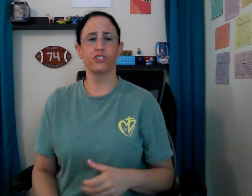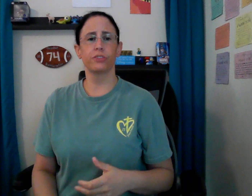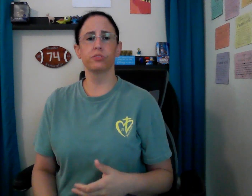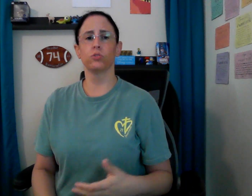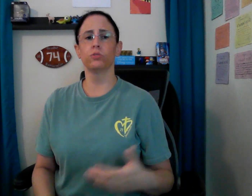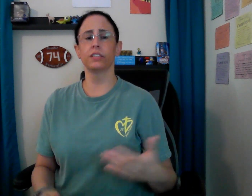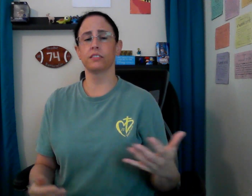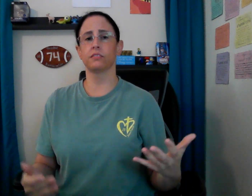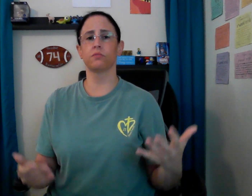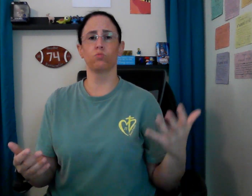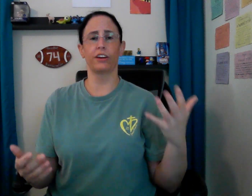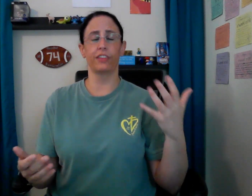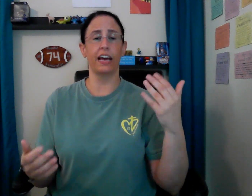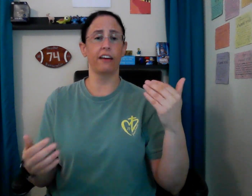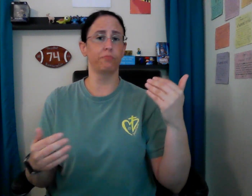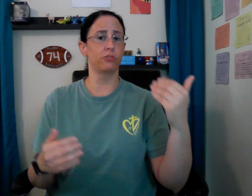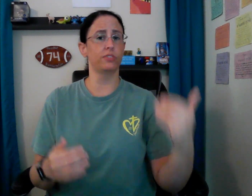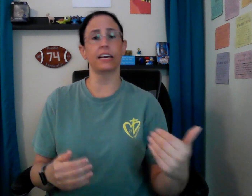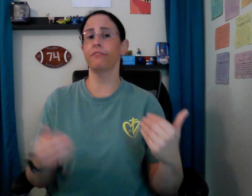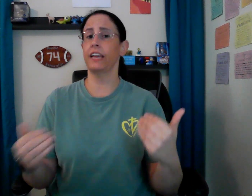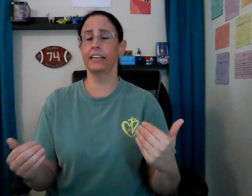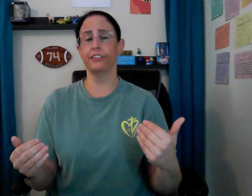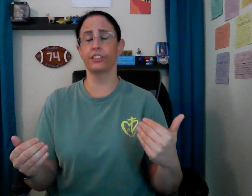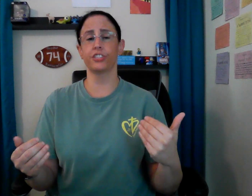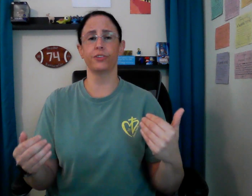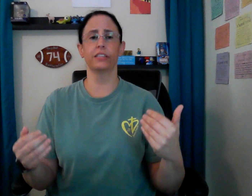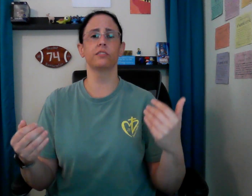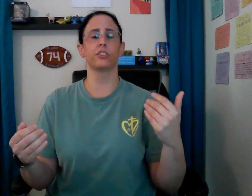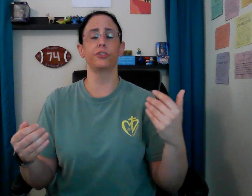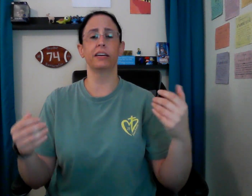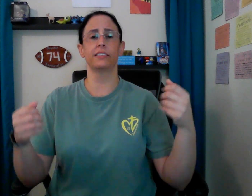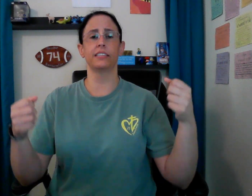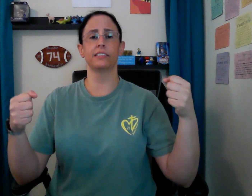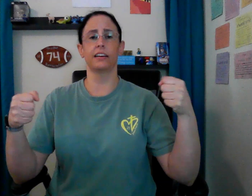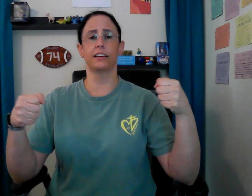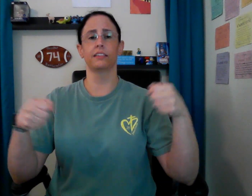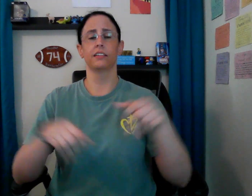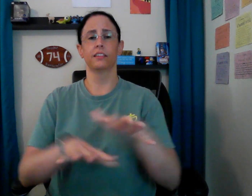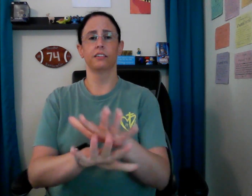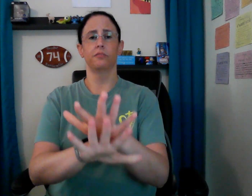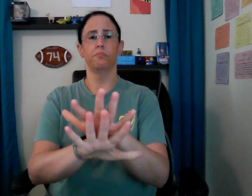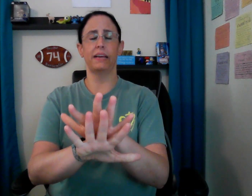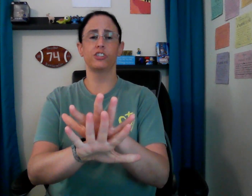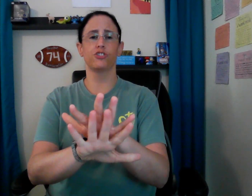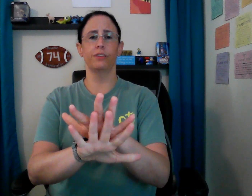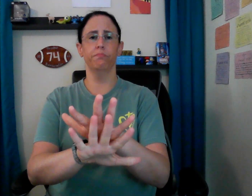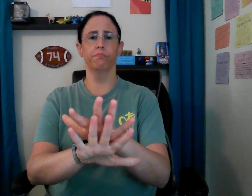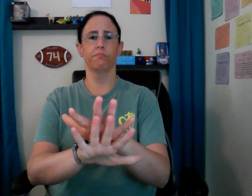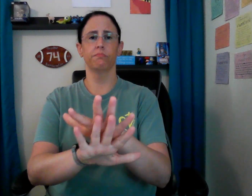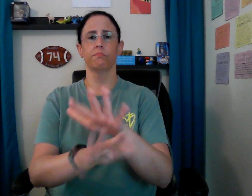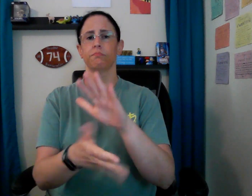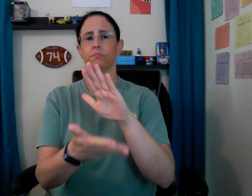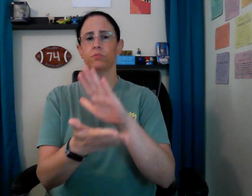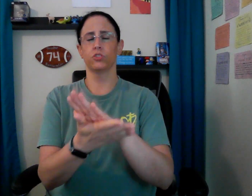Mainstream school, this is where they have both deaf and hearing students, so you might see it signed mainstream